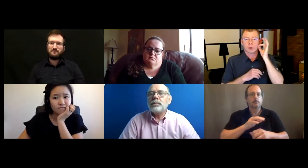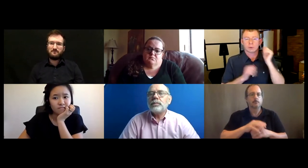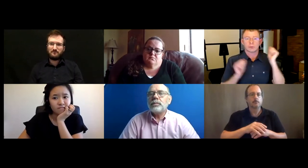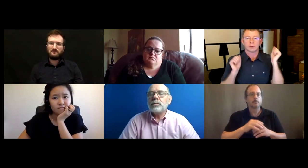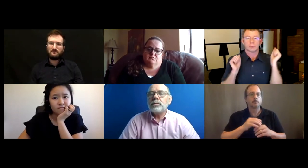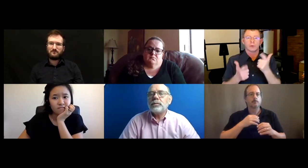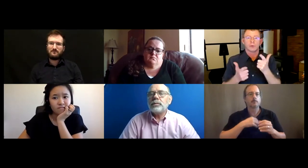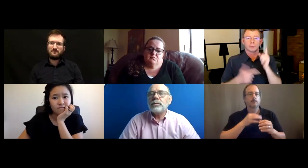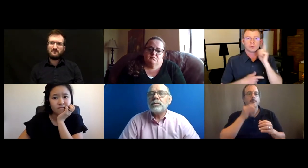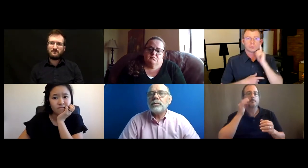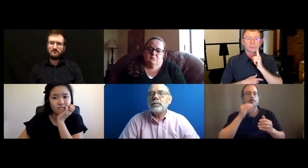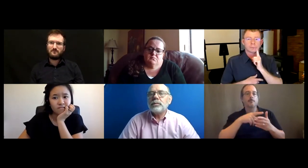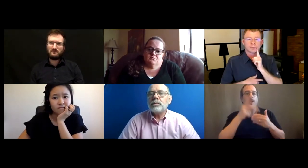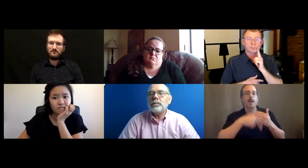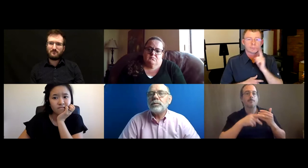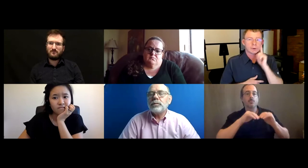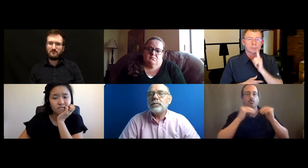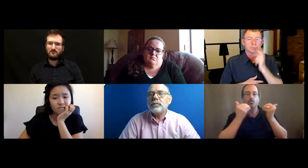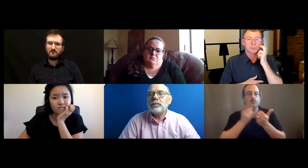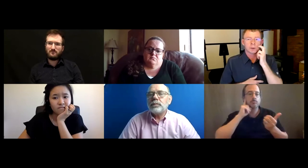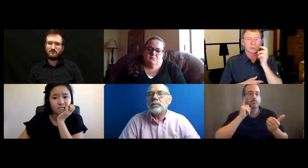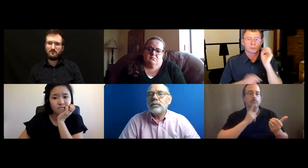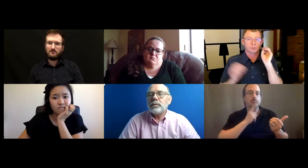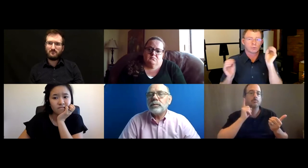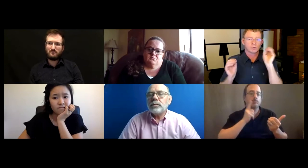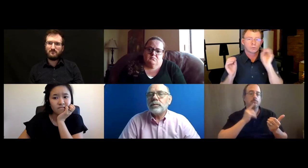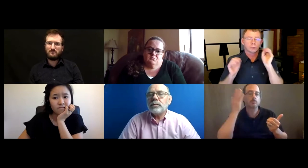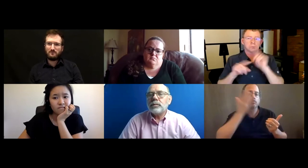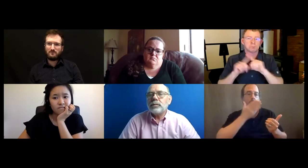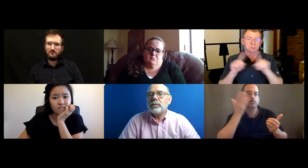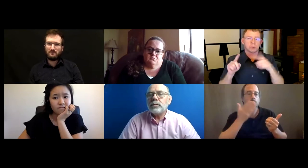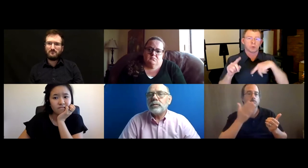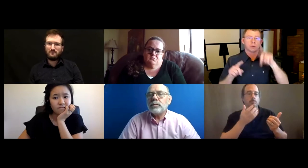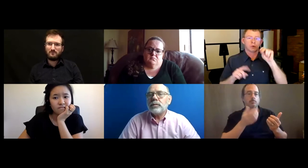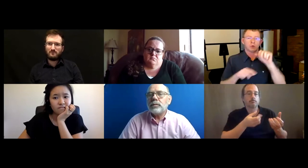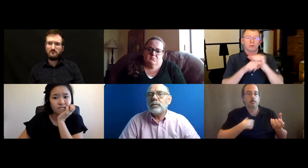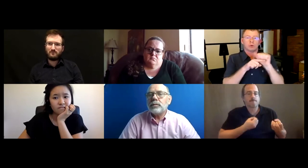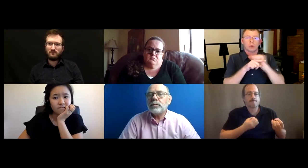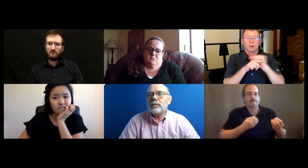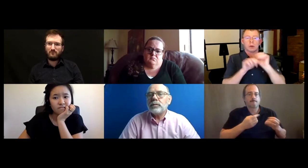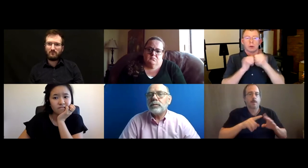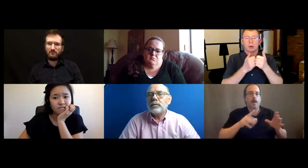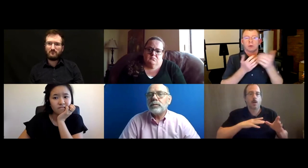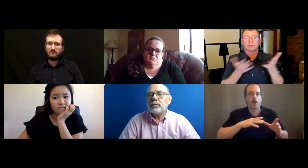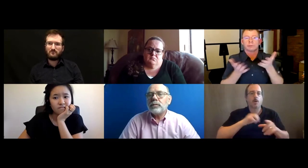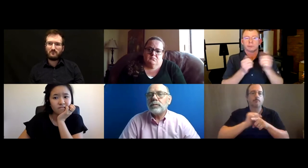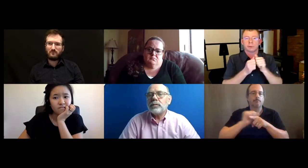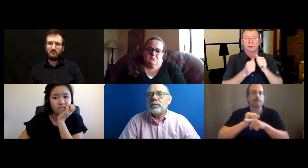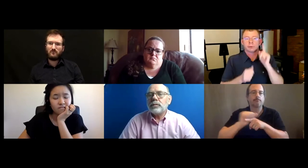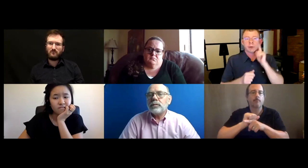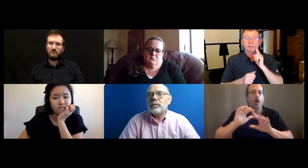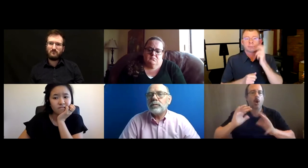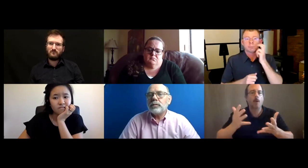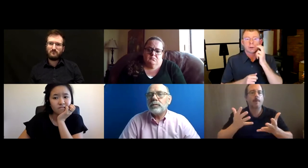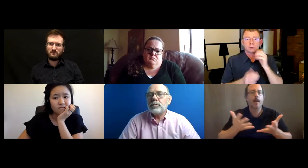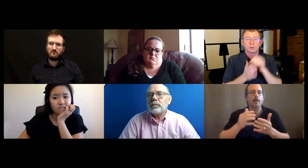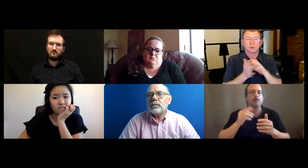In my program at Mohawk College, all of our staff are deaf. We don't have anyone who's deafblind, but